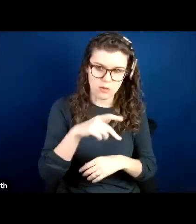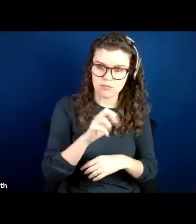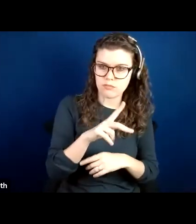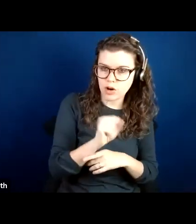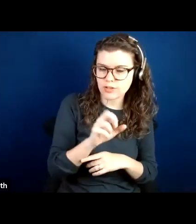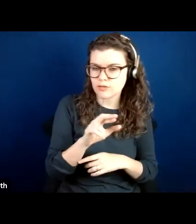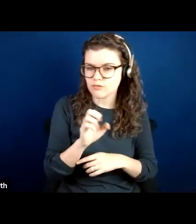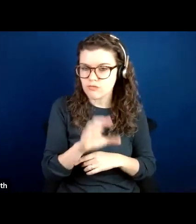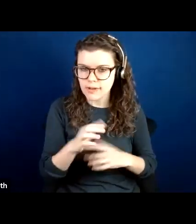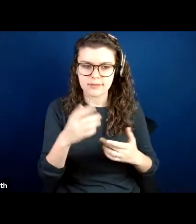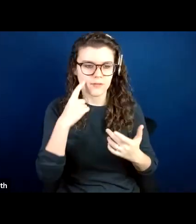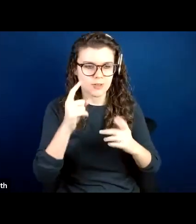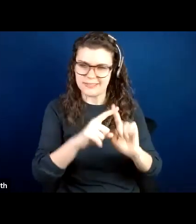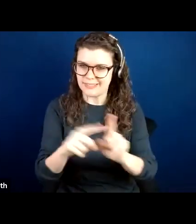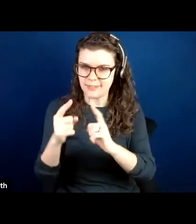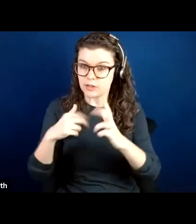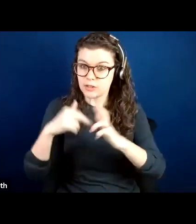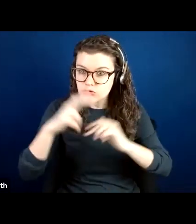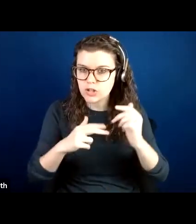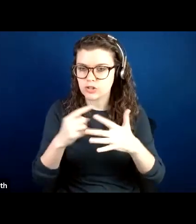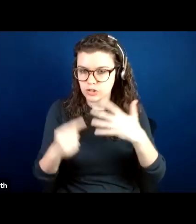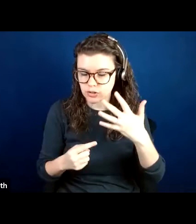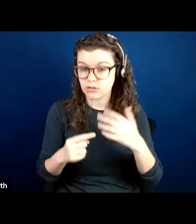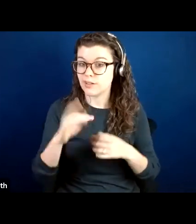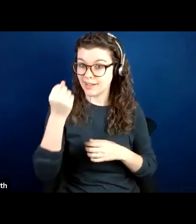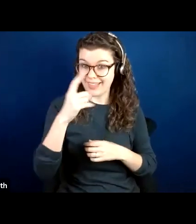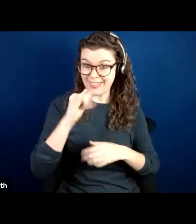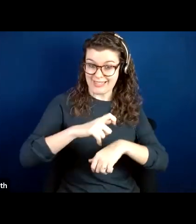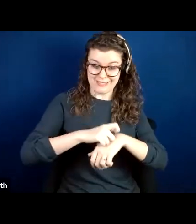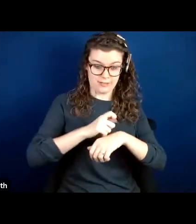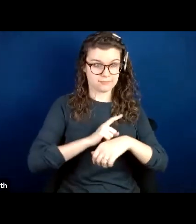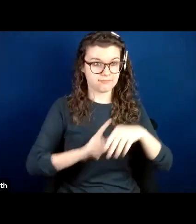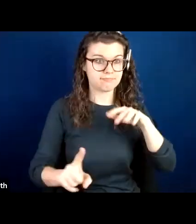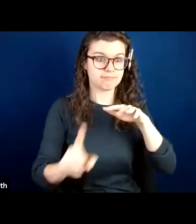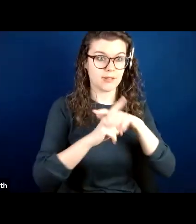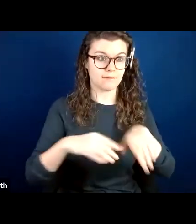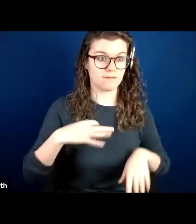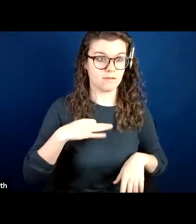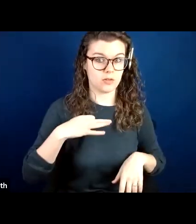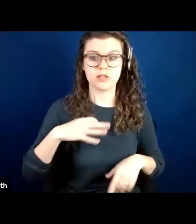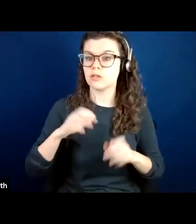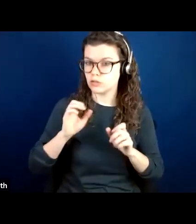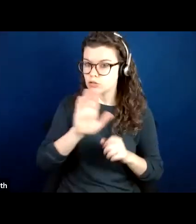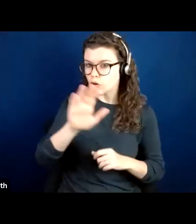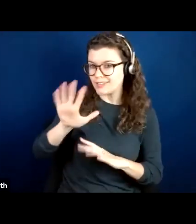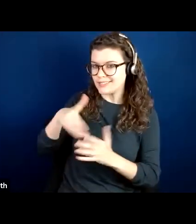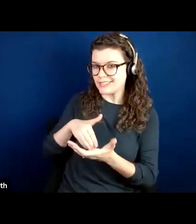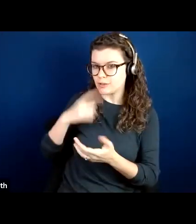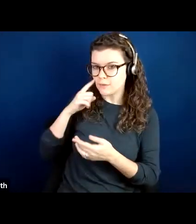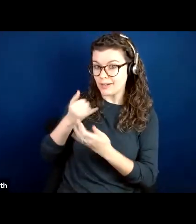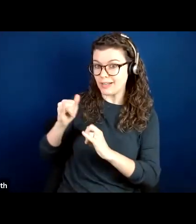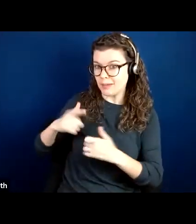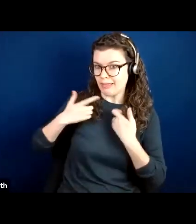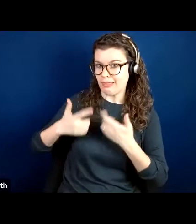that your center could pay for your time serving on some of these committees if they're if the service